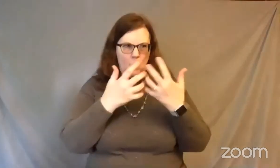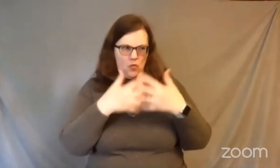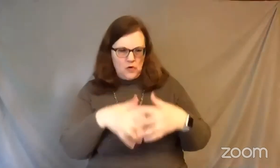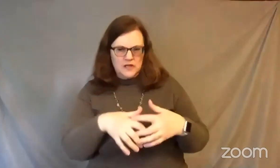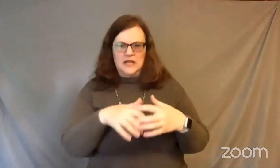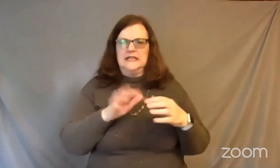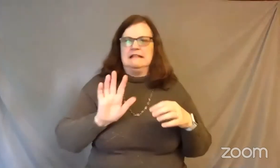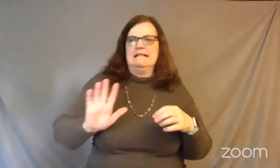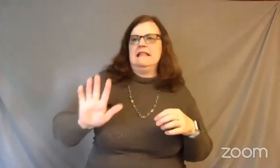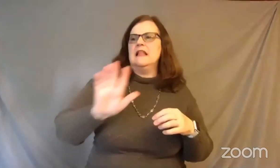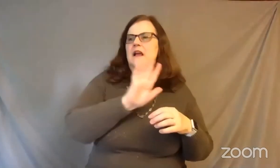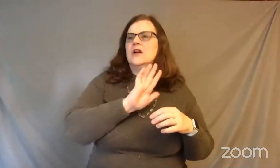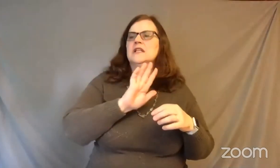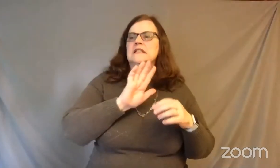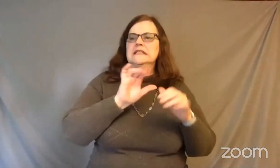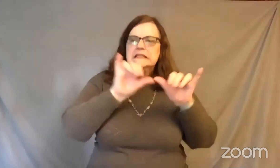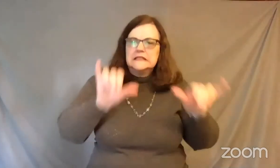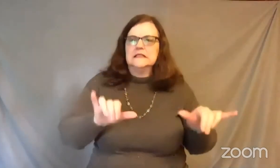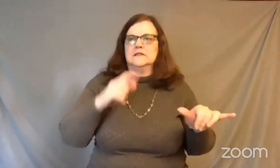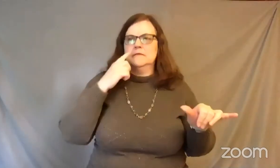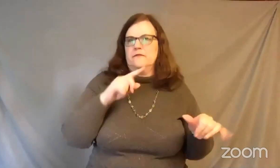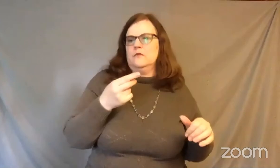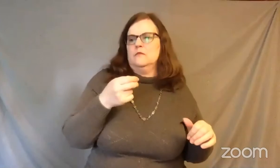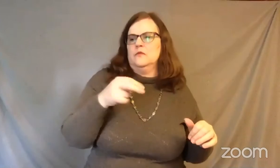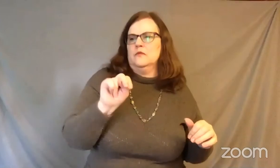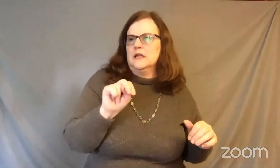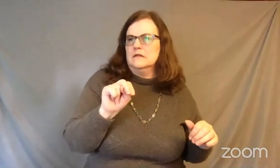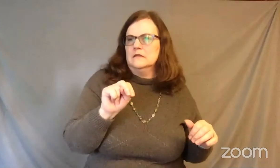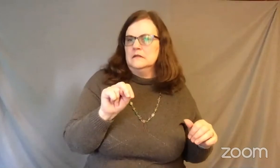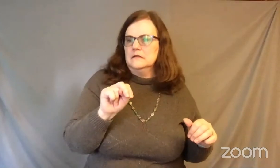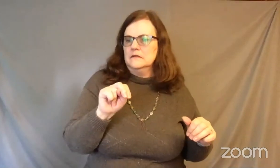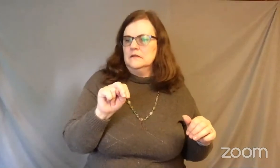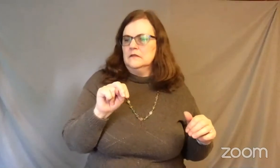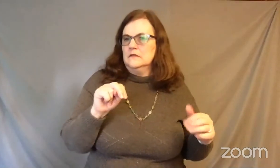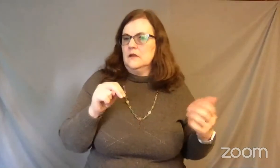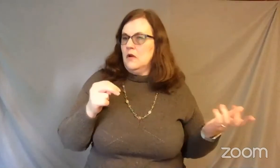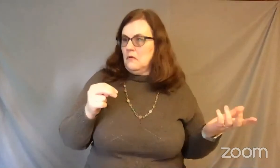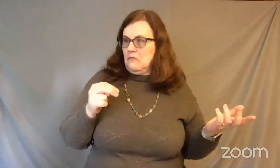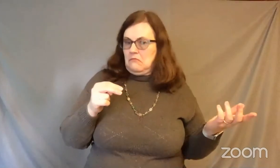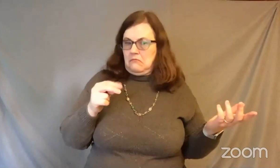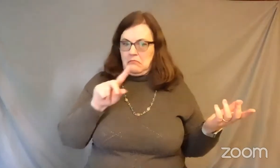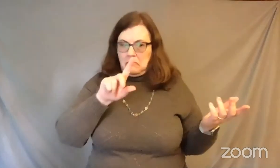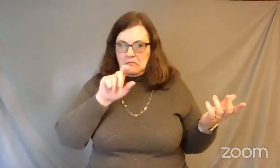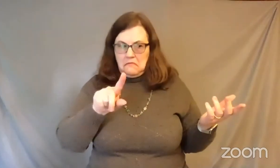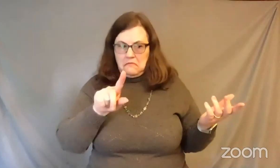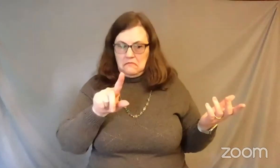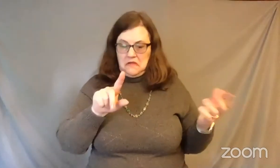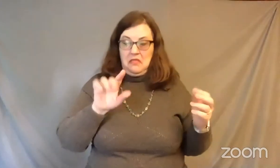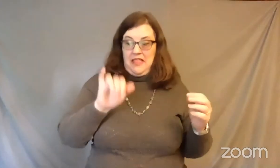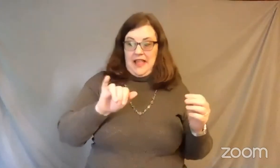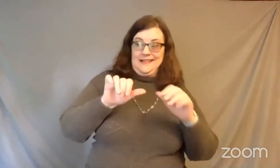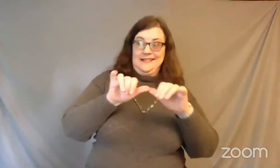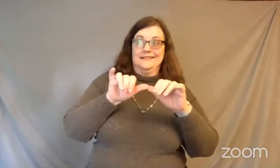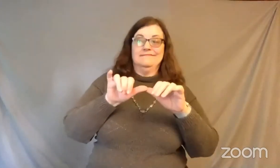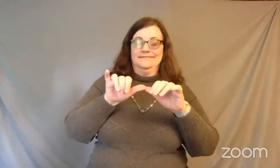And we see from many languages, spoken or signed, that pronouns can be categorized this way.